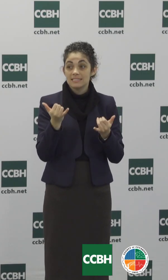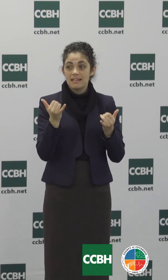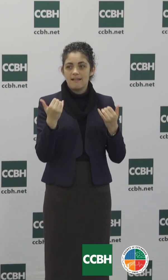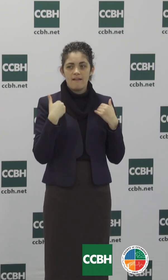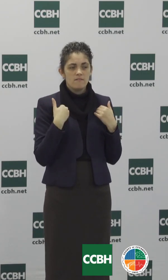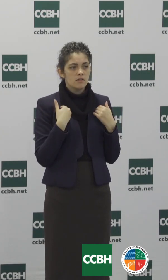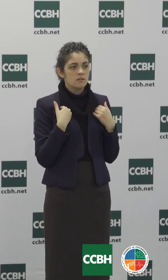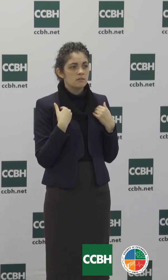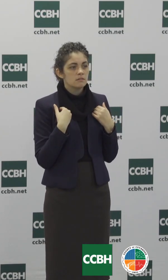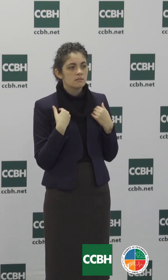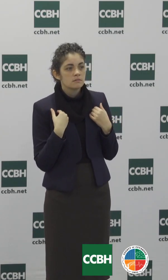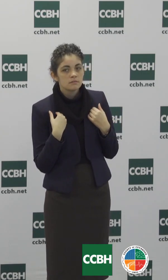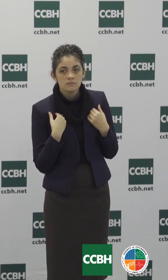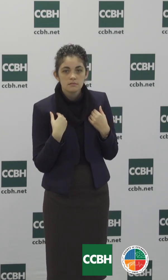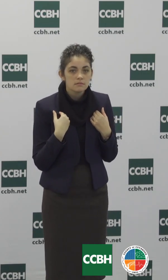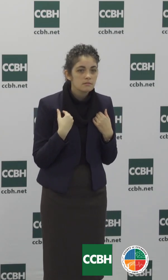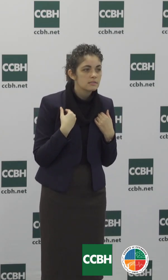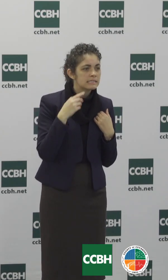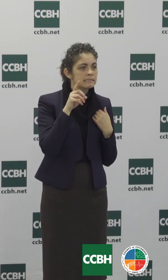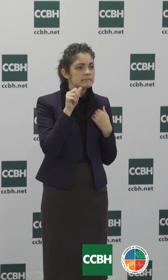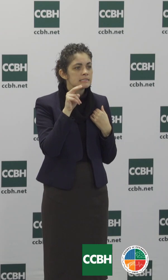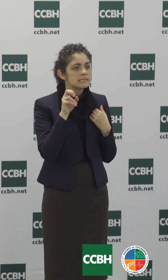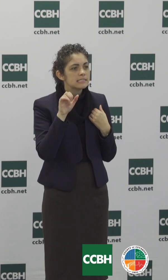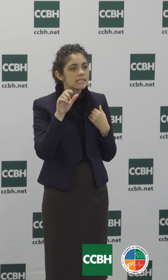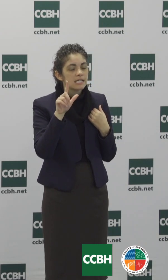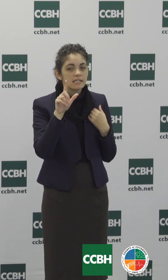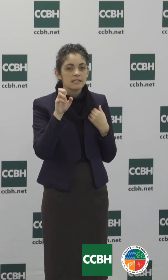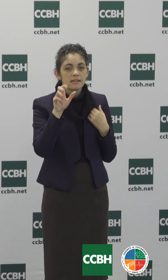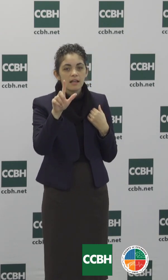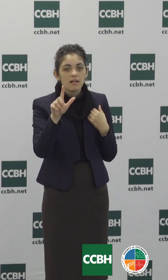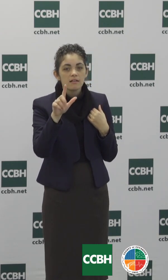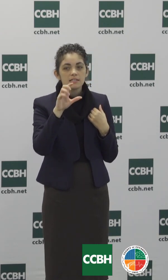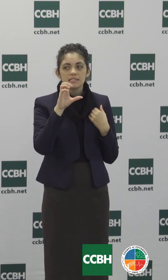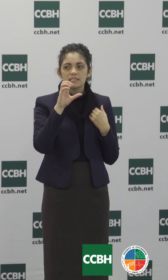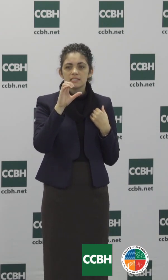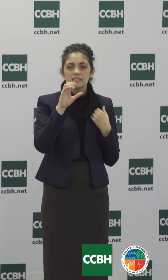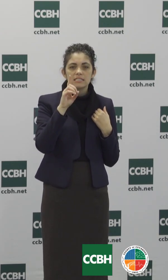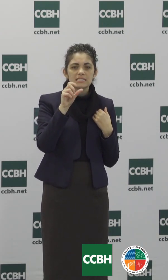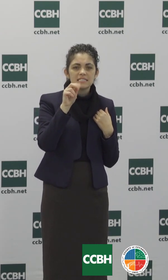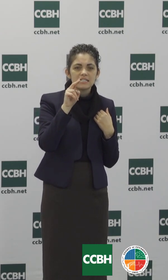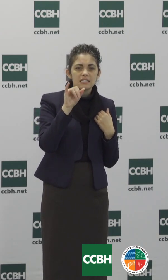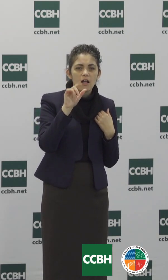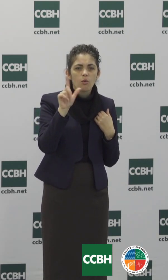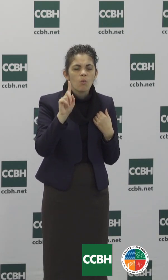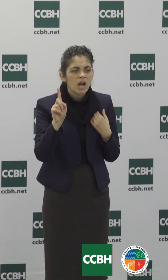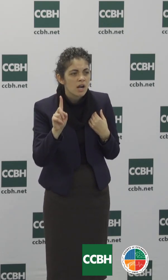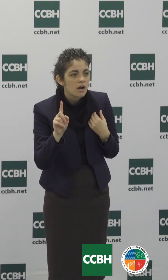today by Danielle Sidnor. Is Danielle in the room?